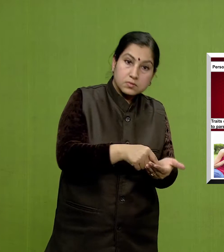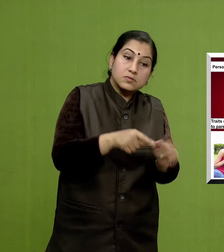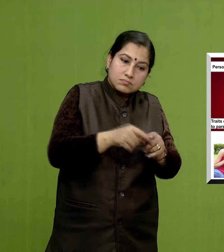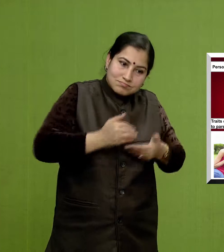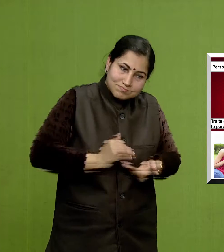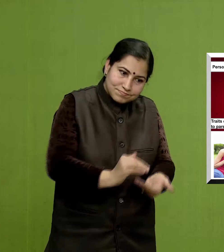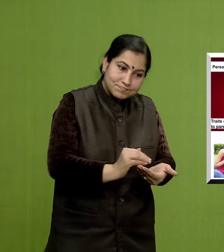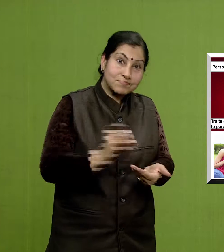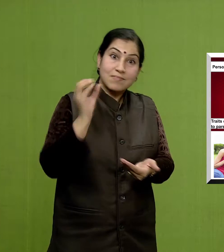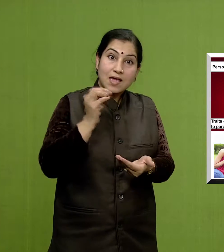fertilized egg.